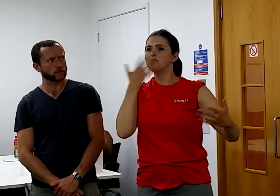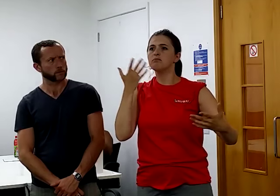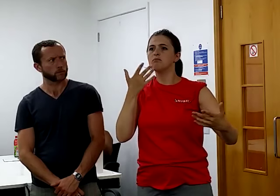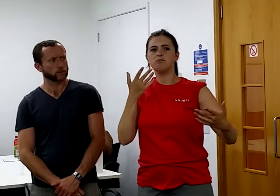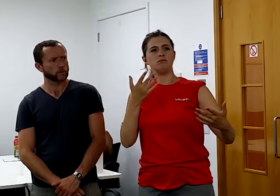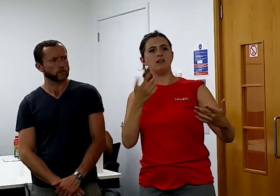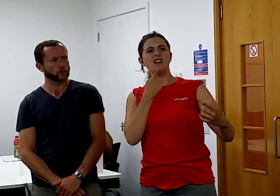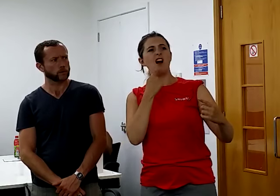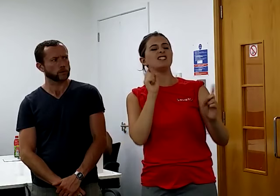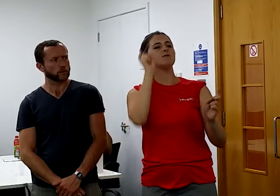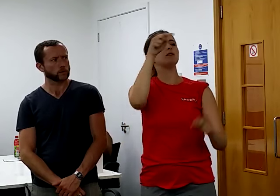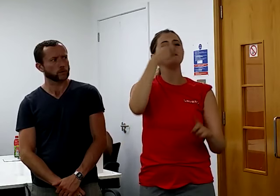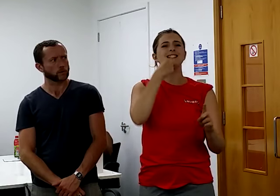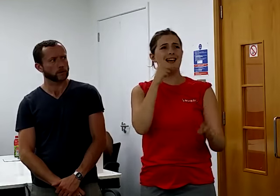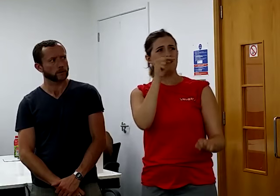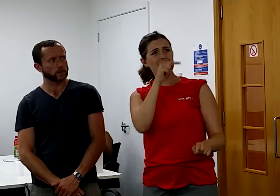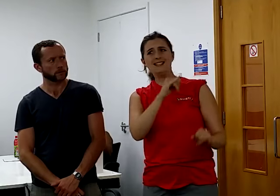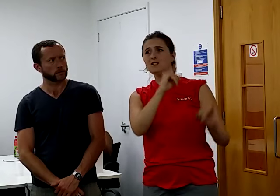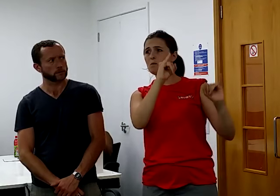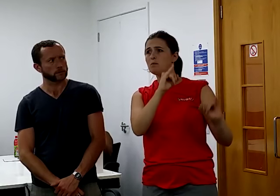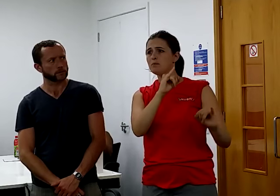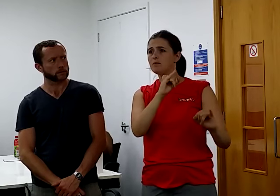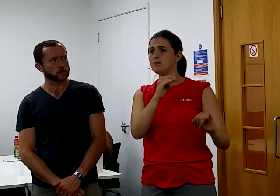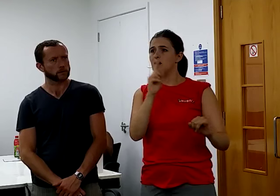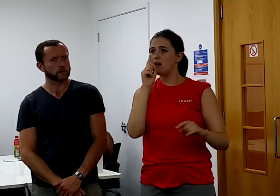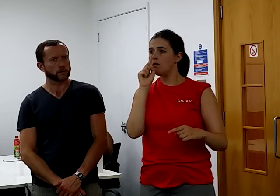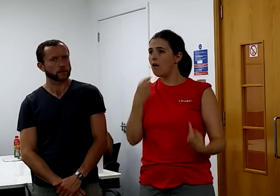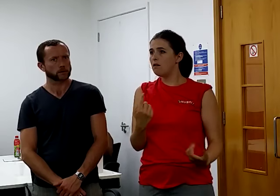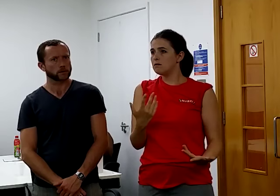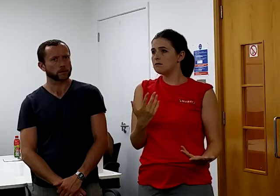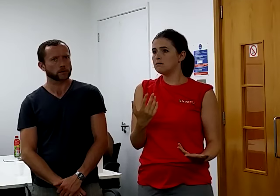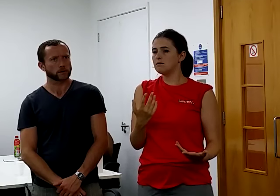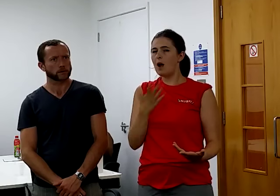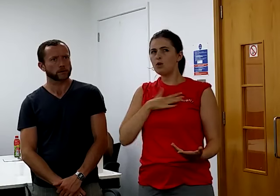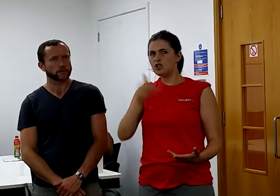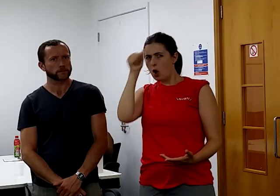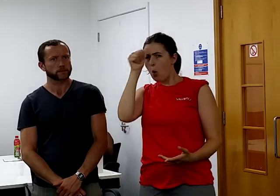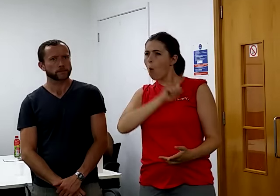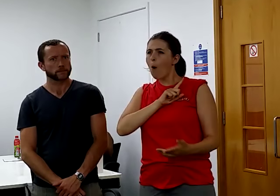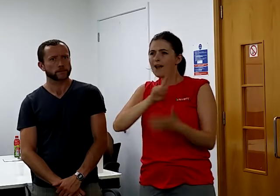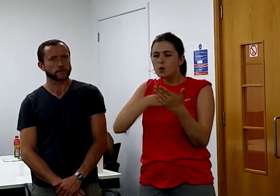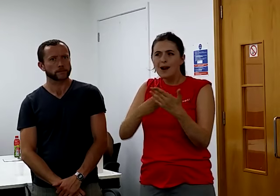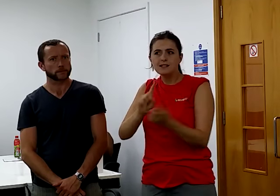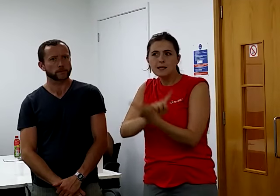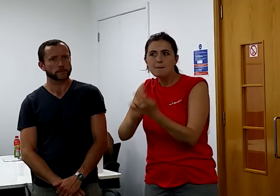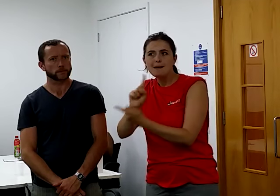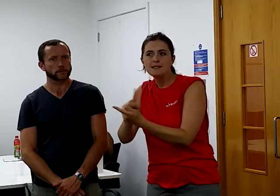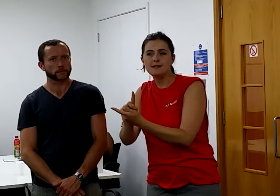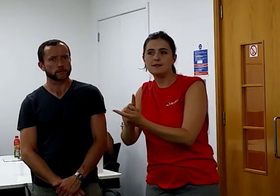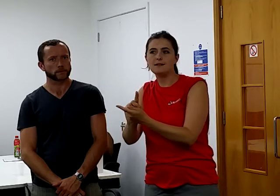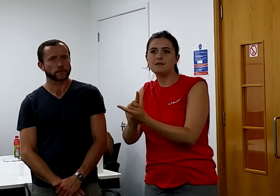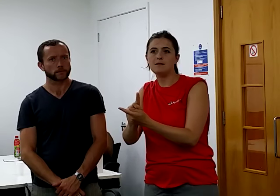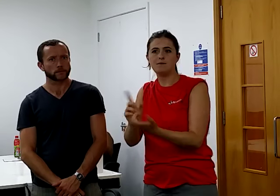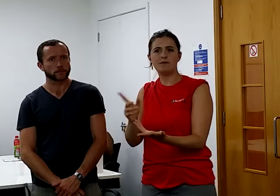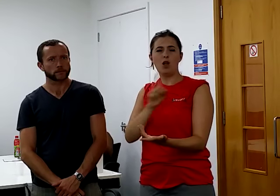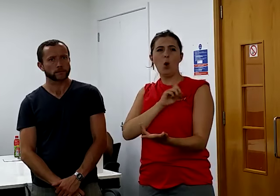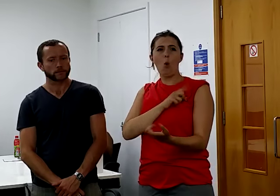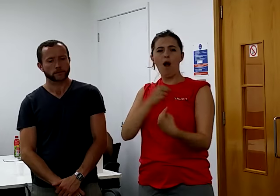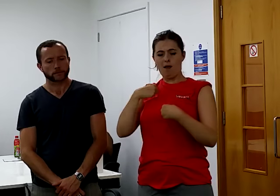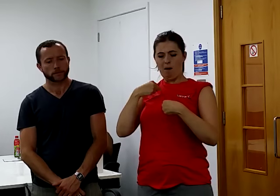on the outrageous actions of our MPs. I want to know why that's been going on. That's the question. Why am I